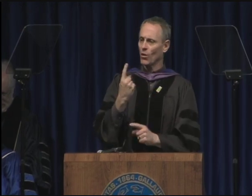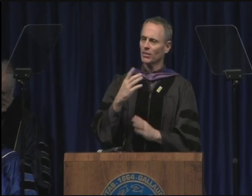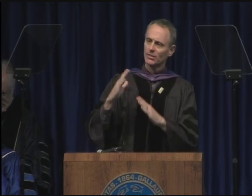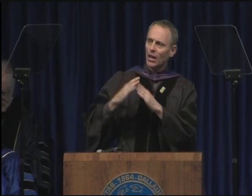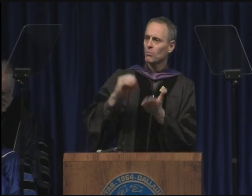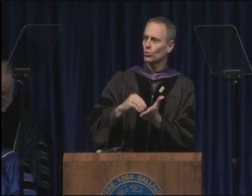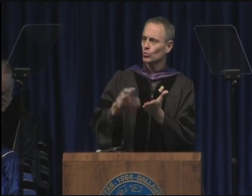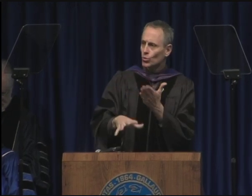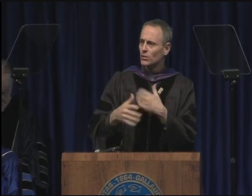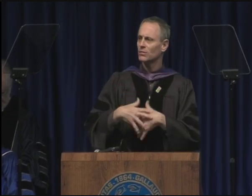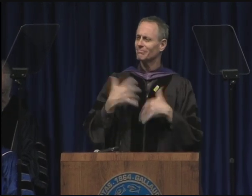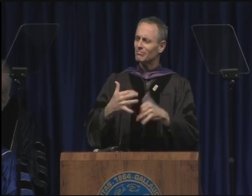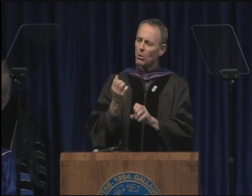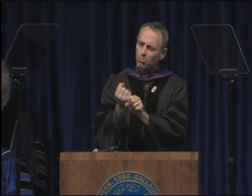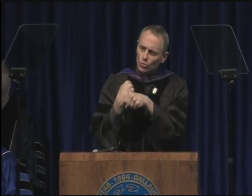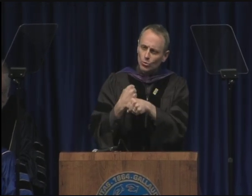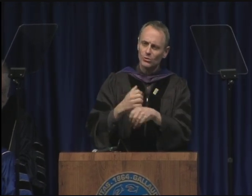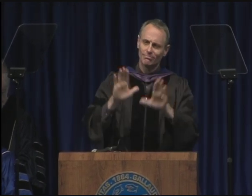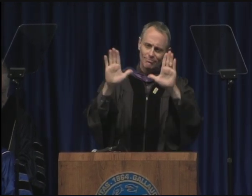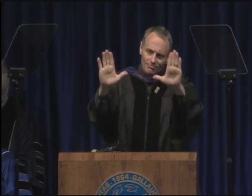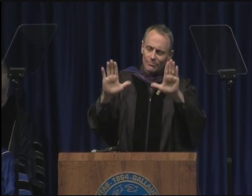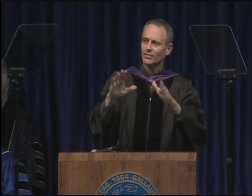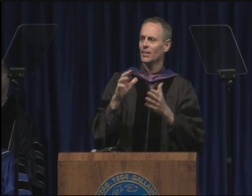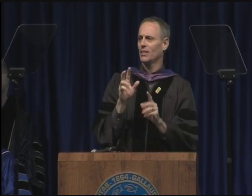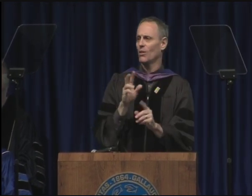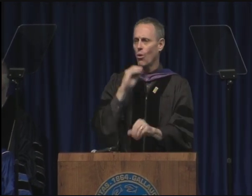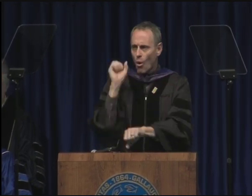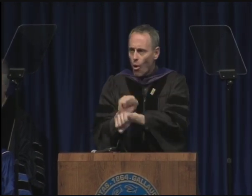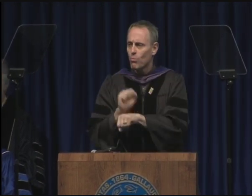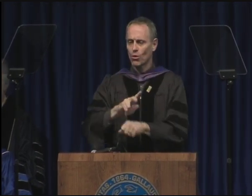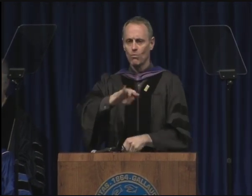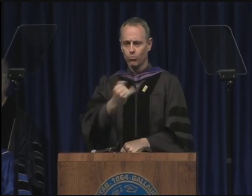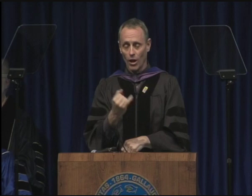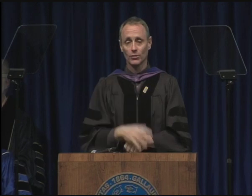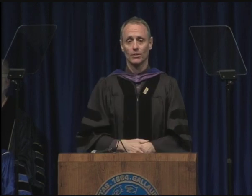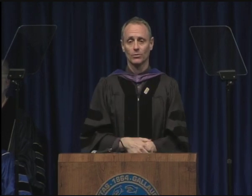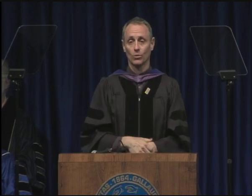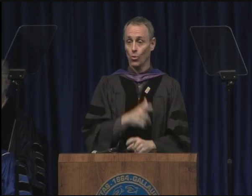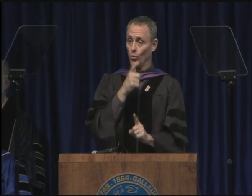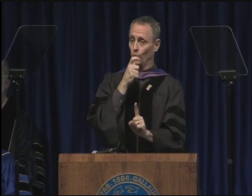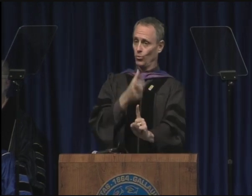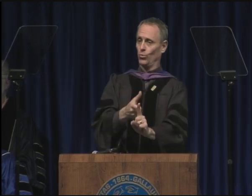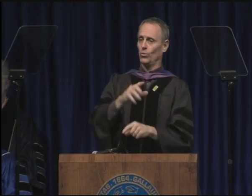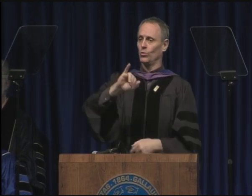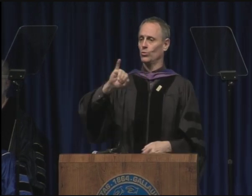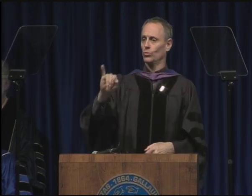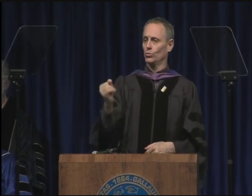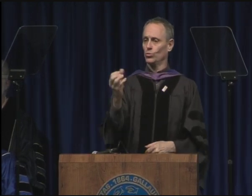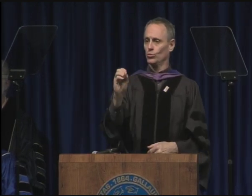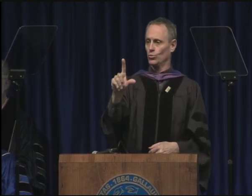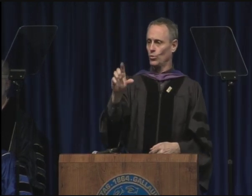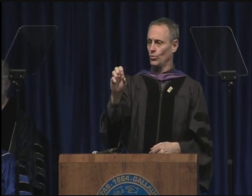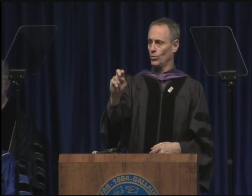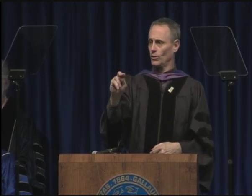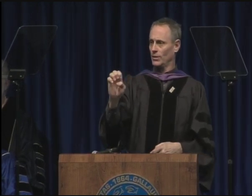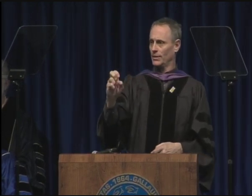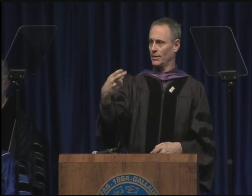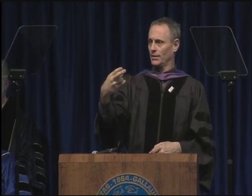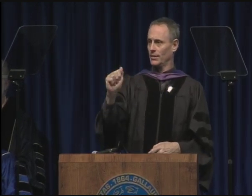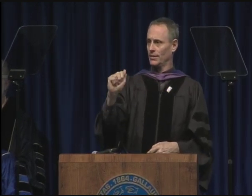then immediately transformed into one of our top students, producing stellar assignments and projects. This